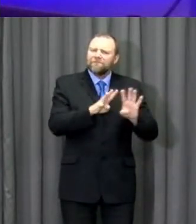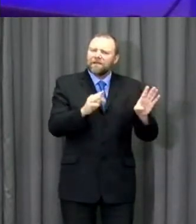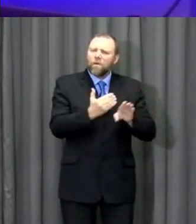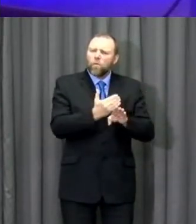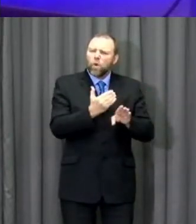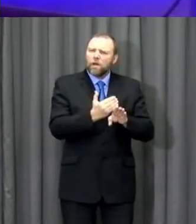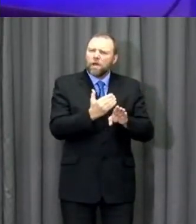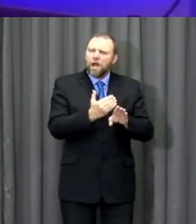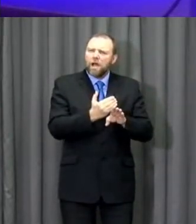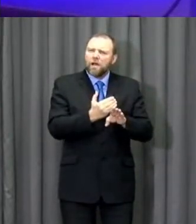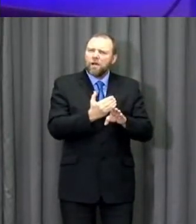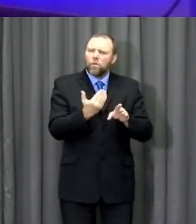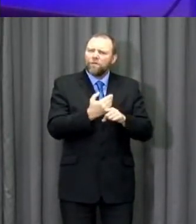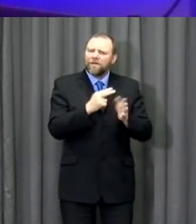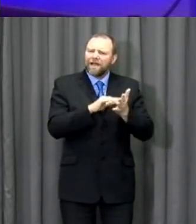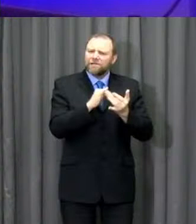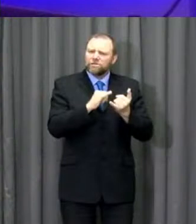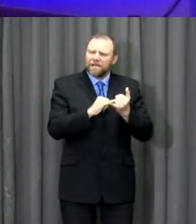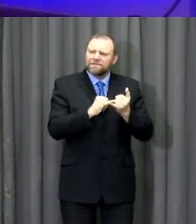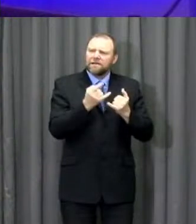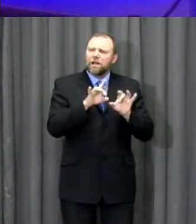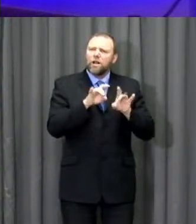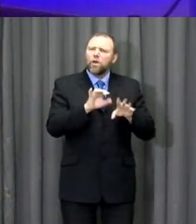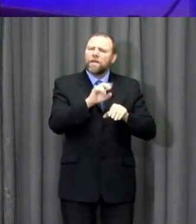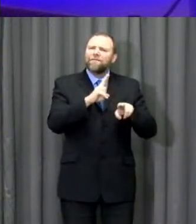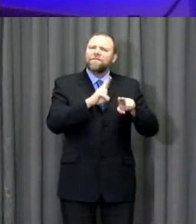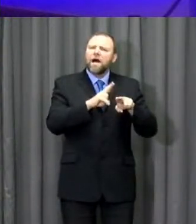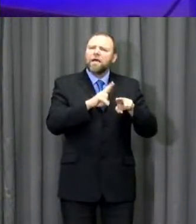father to COVID-19. He's one of